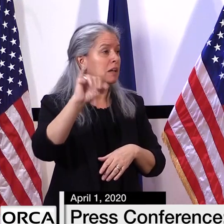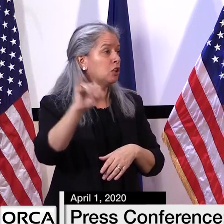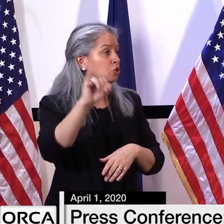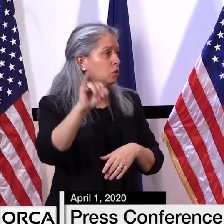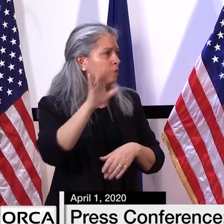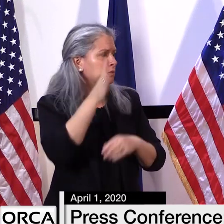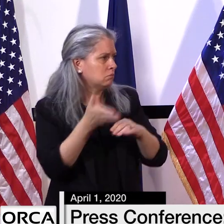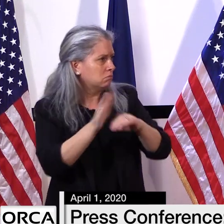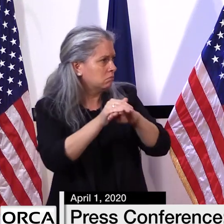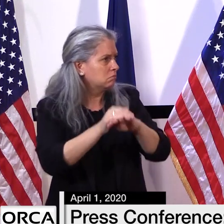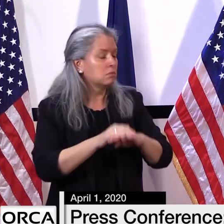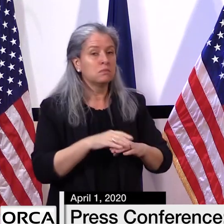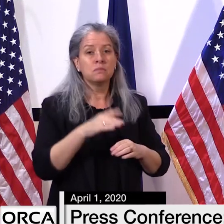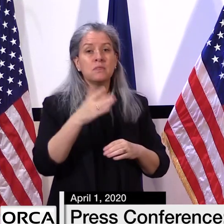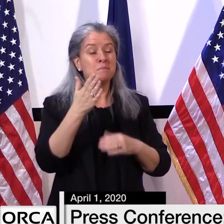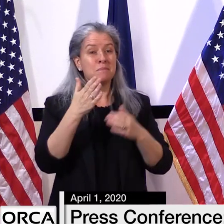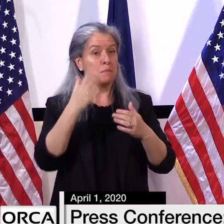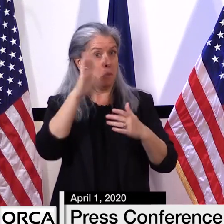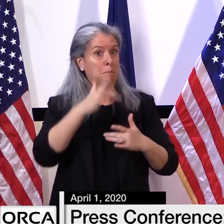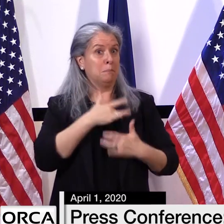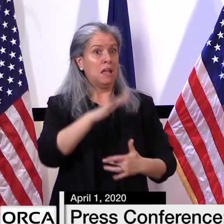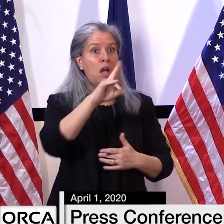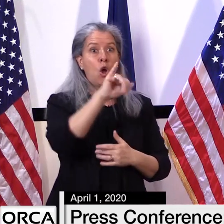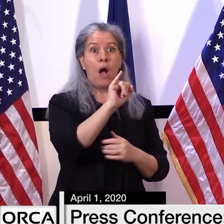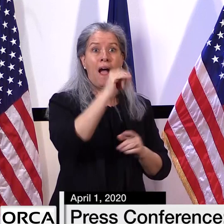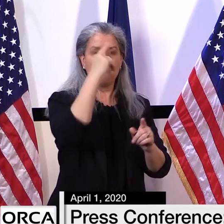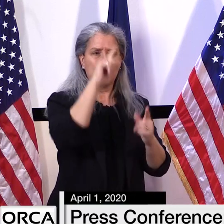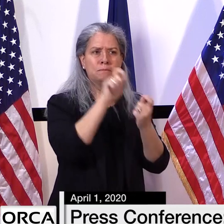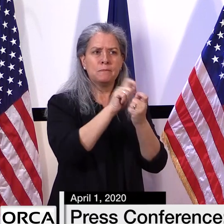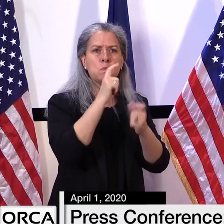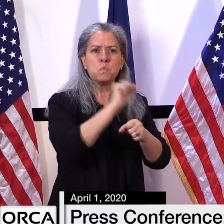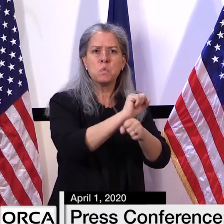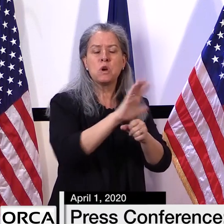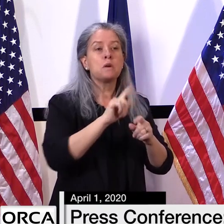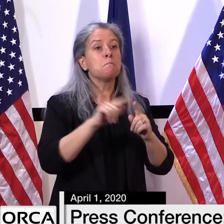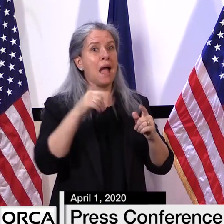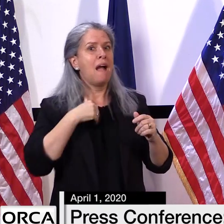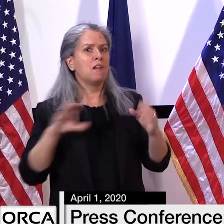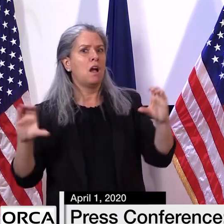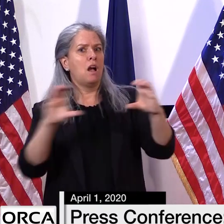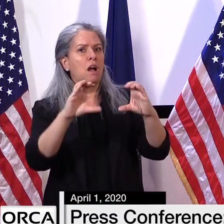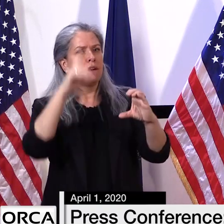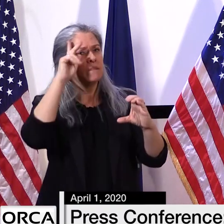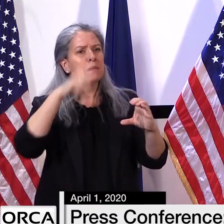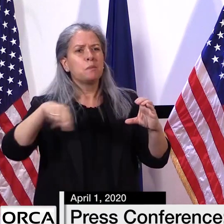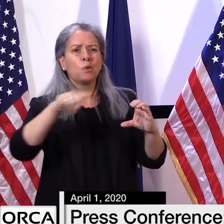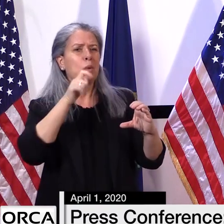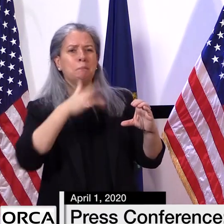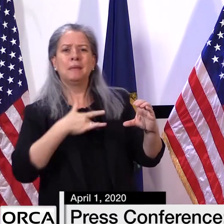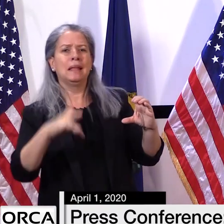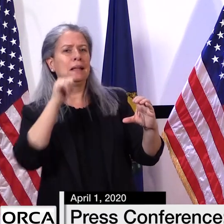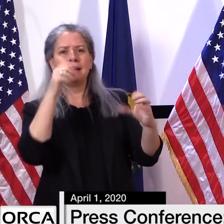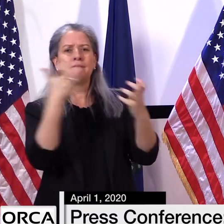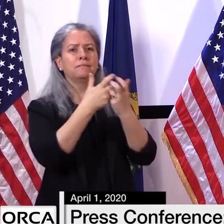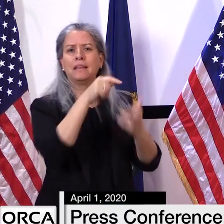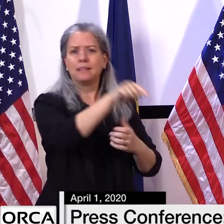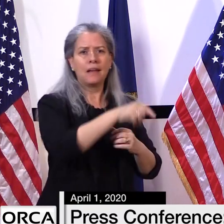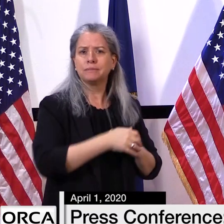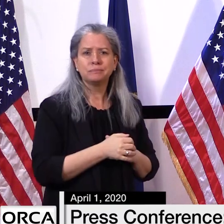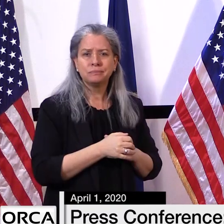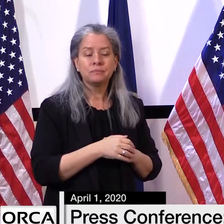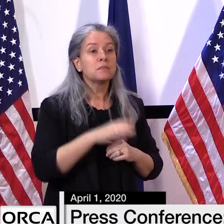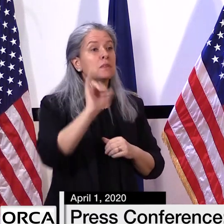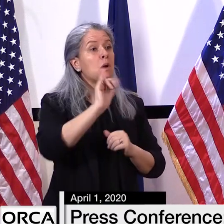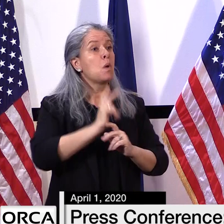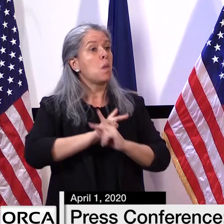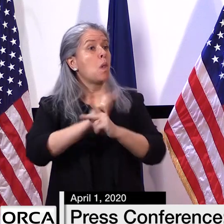not otherwise qualify for a traditional UI. Loans and grants for small businesses with incentives to hire